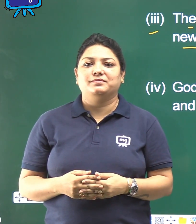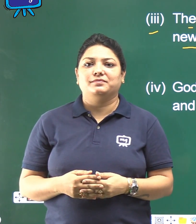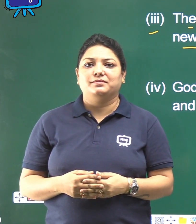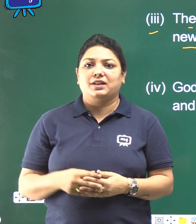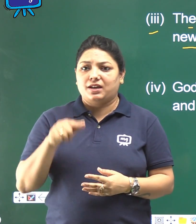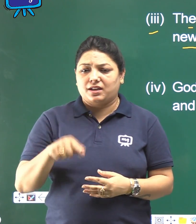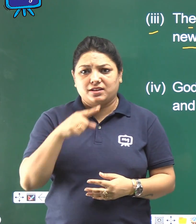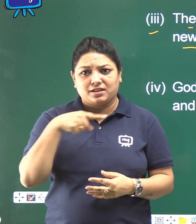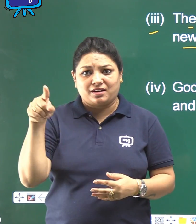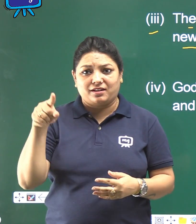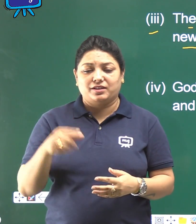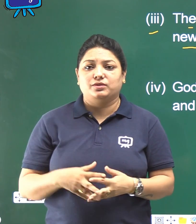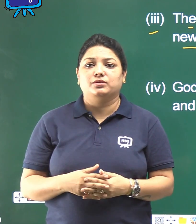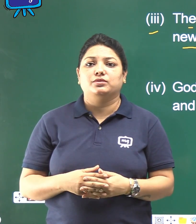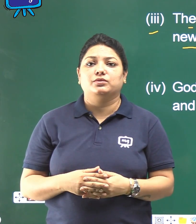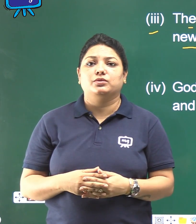Is it correct?